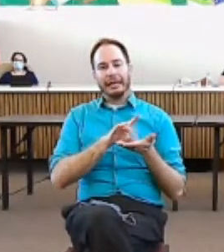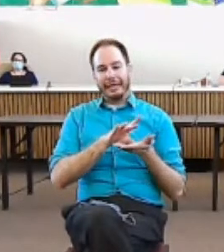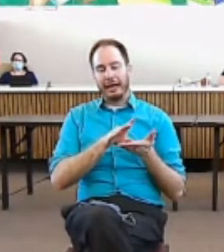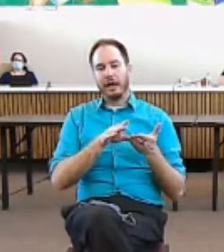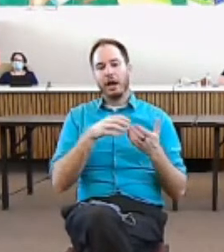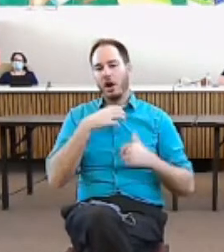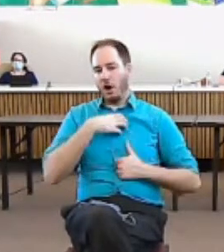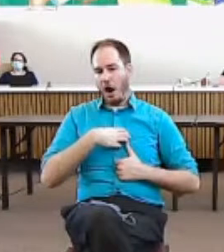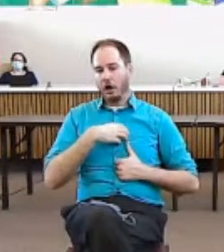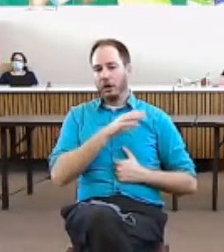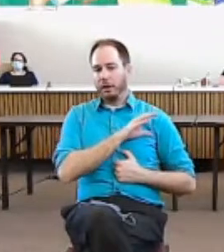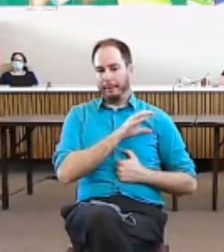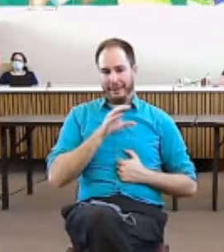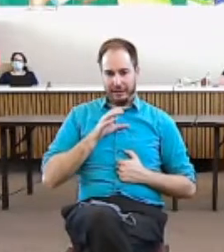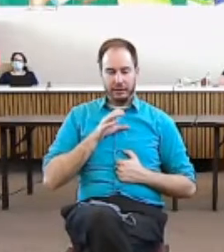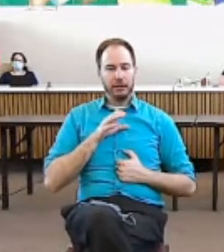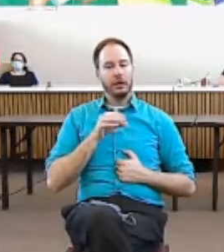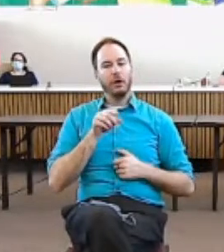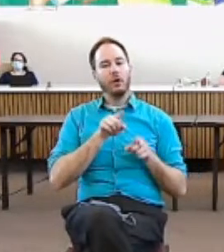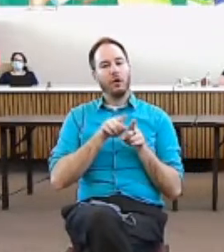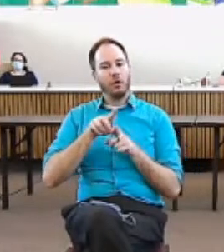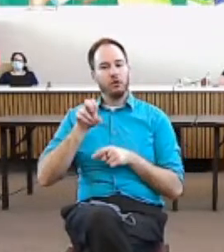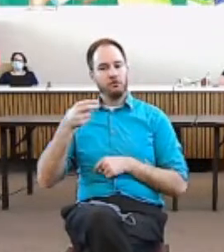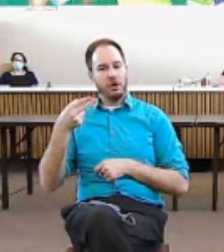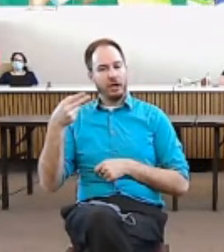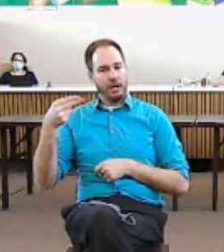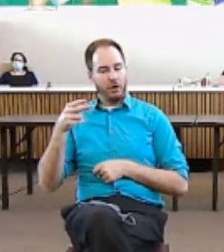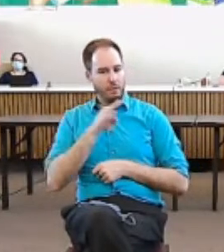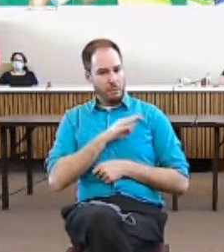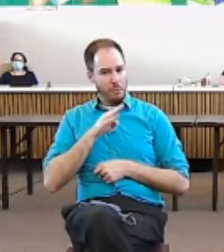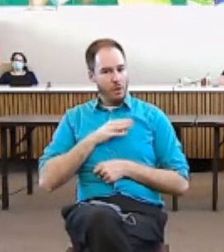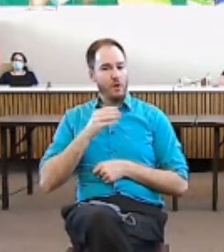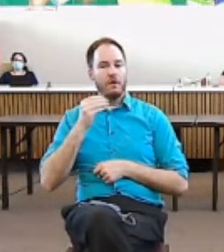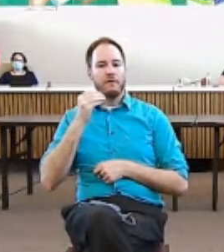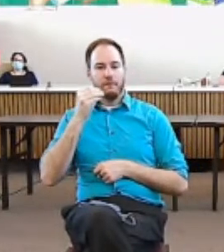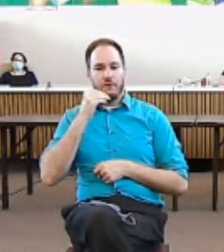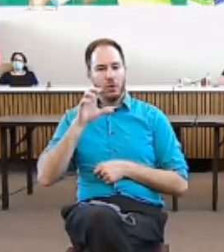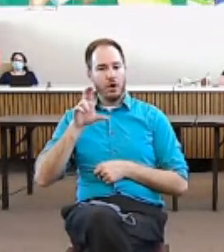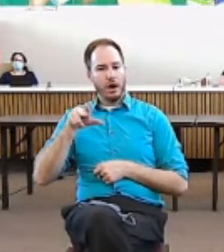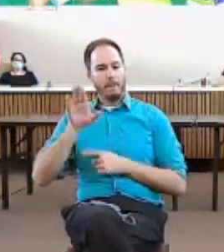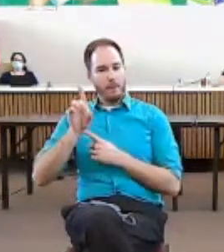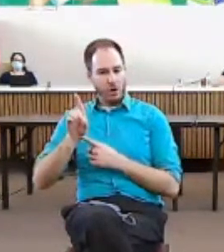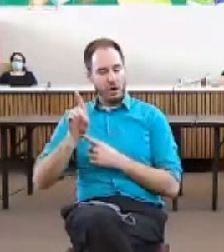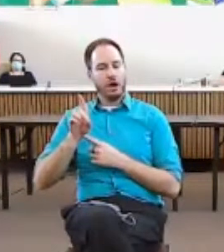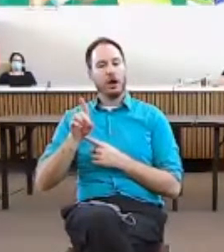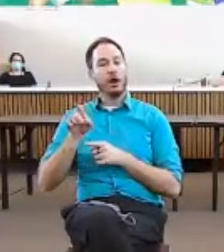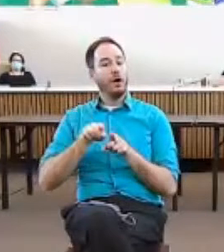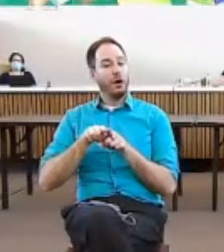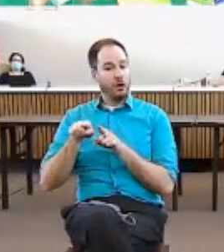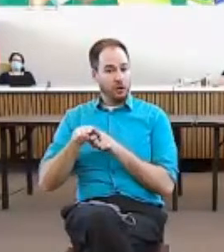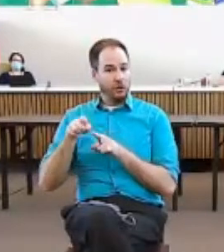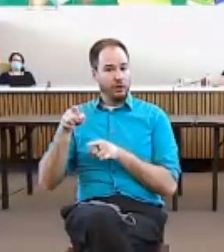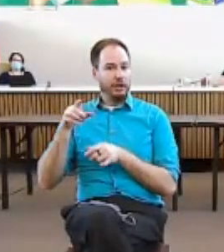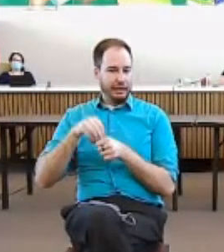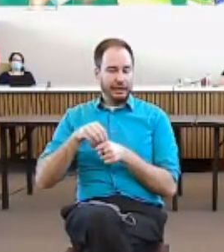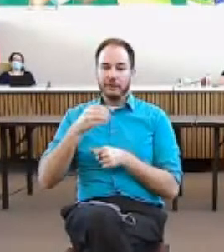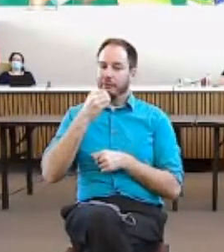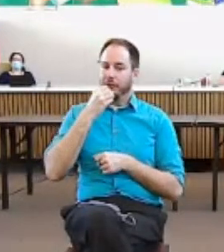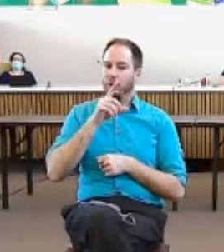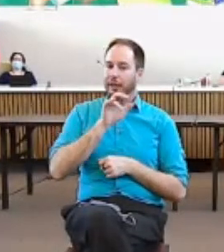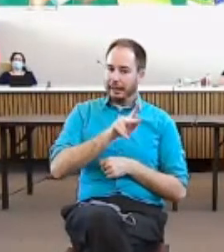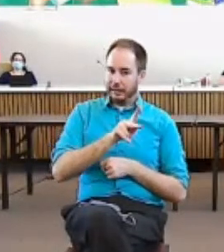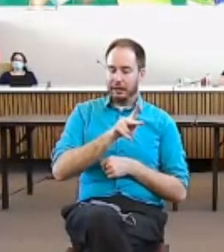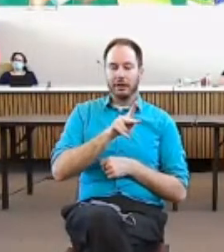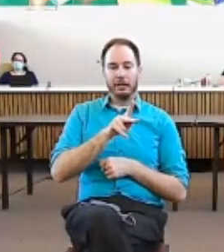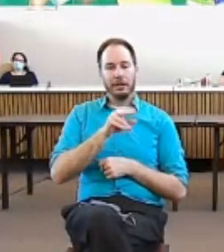Committee, and she's also in the Rush Henrietta Board Food Cupboard. And also she's in Food Link,